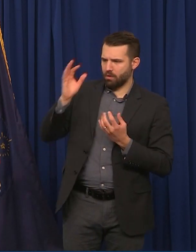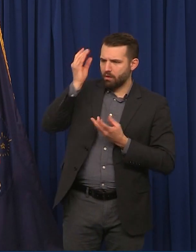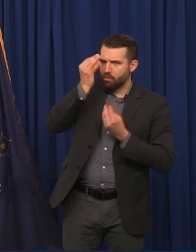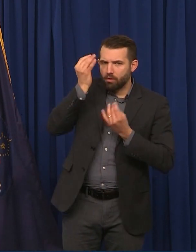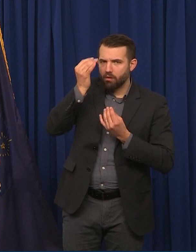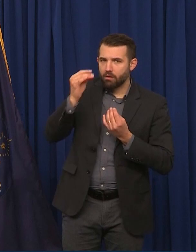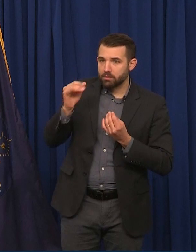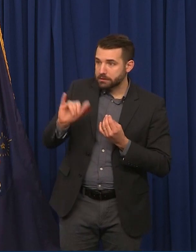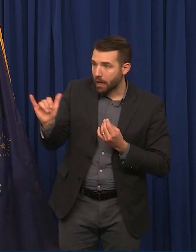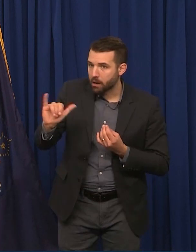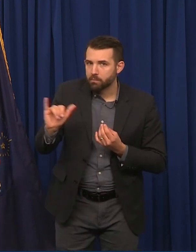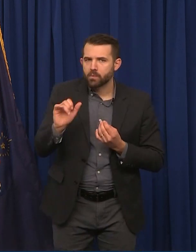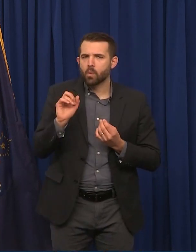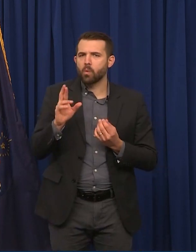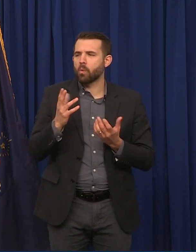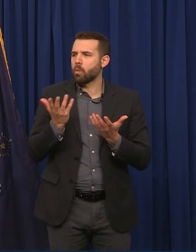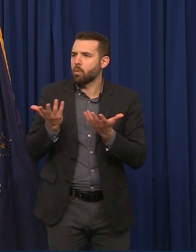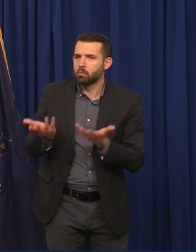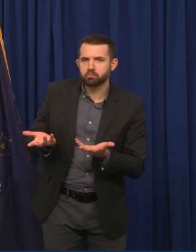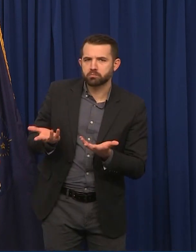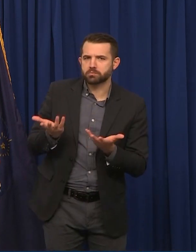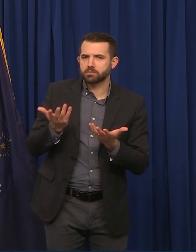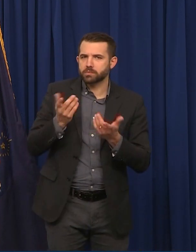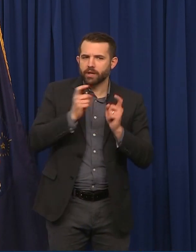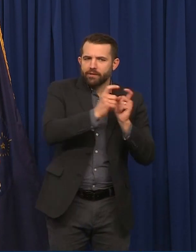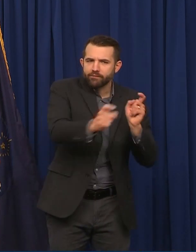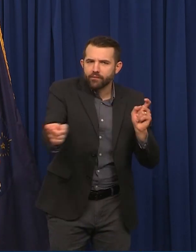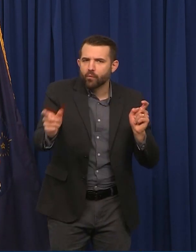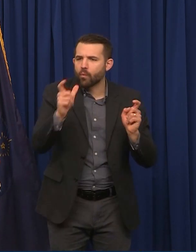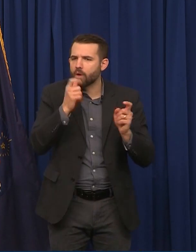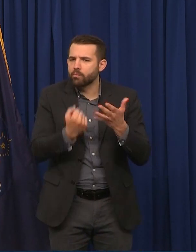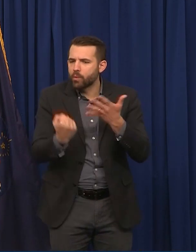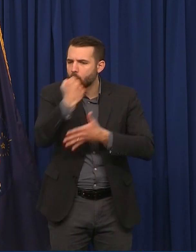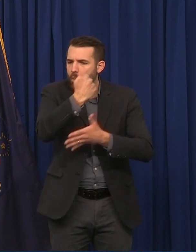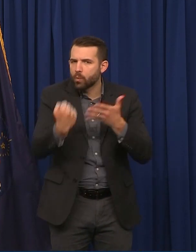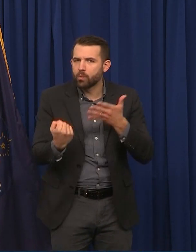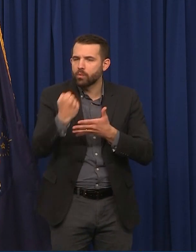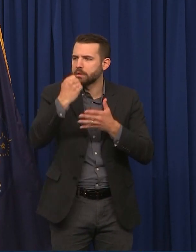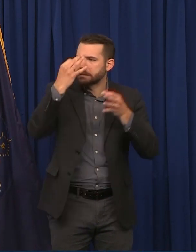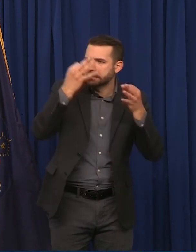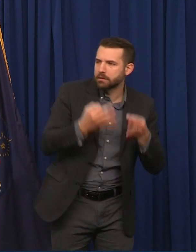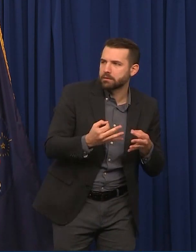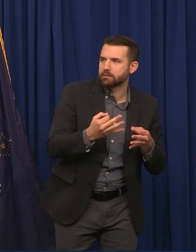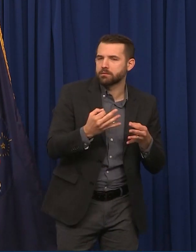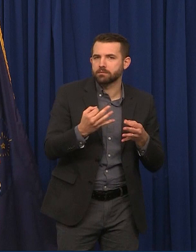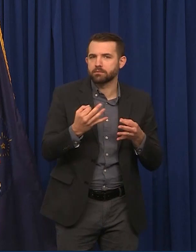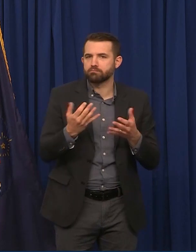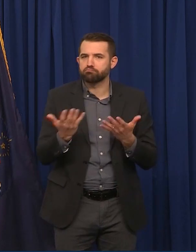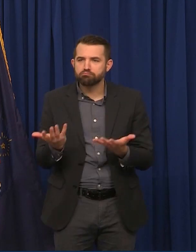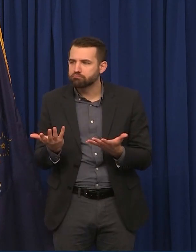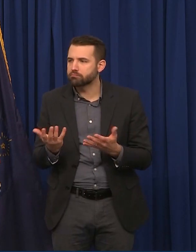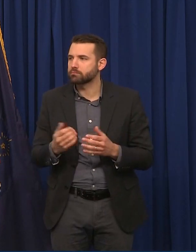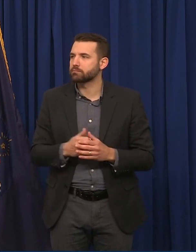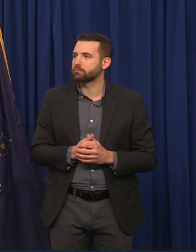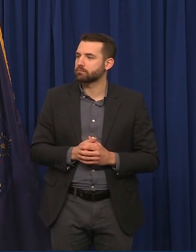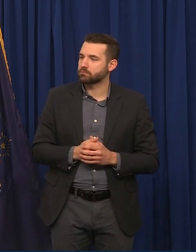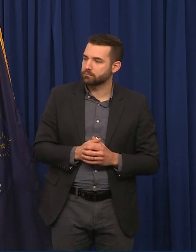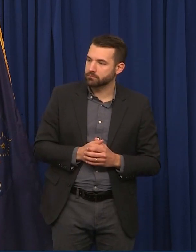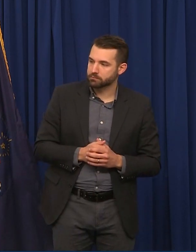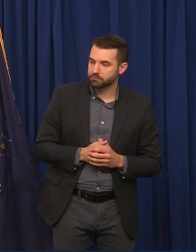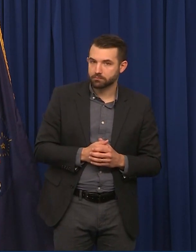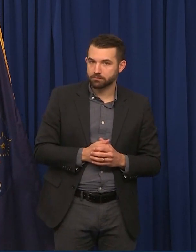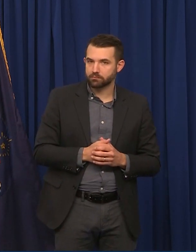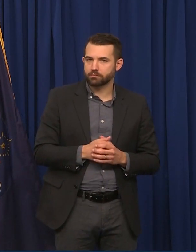to? Good. So Megan's question is with respect to the PPE distributions that are going out